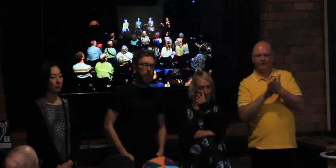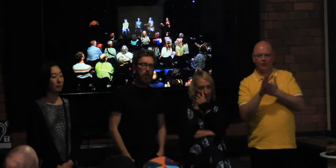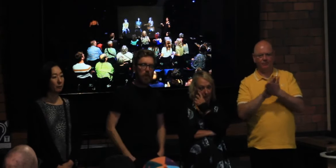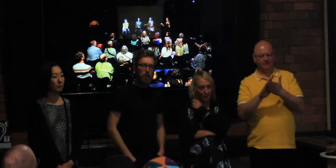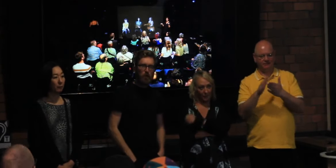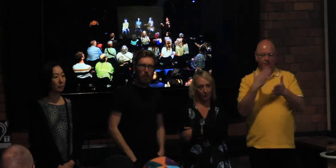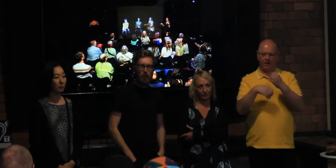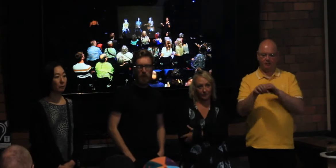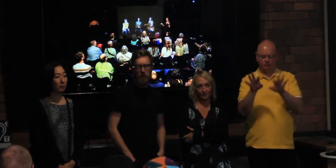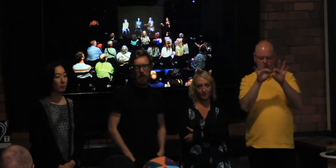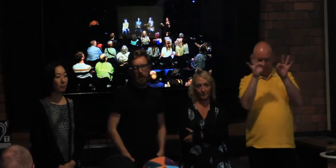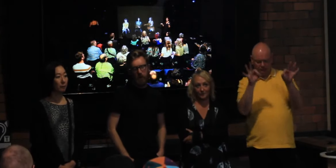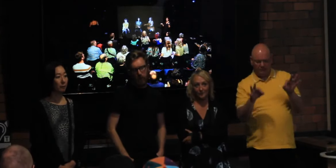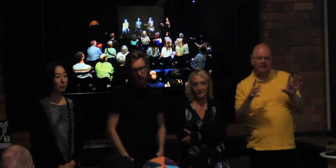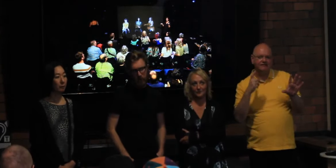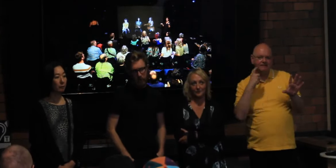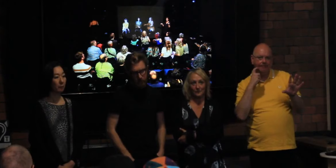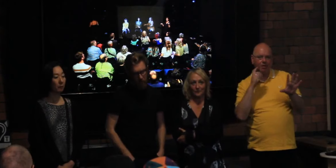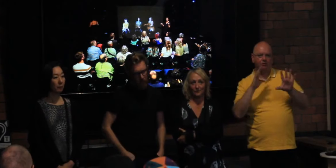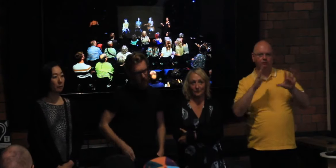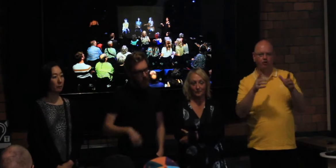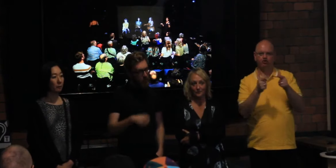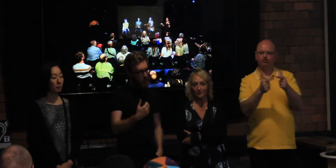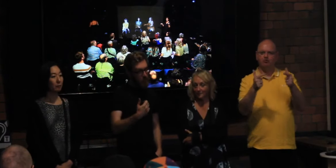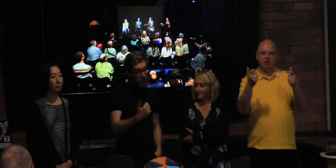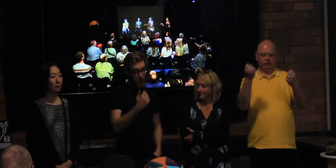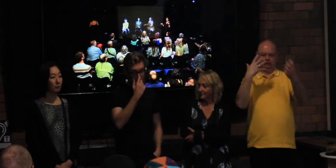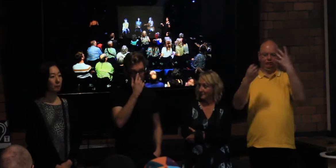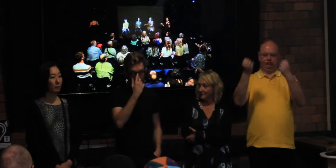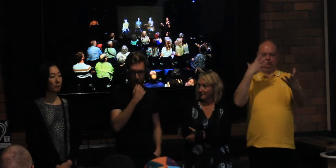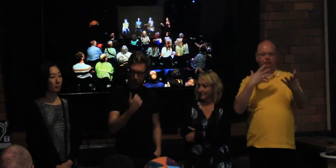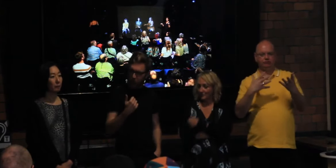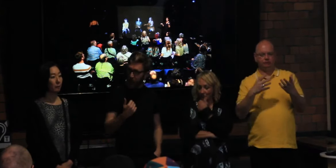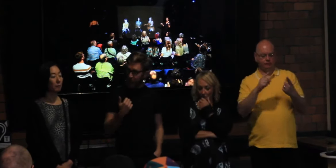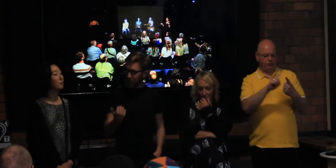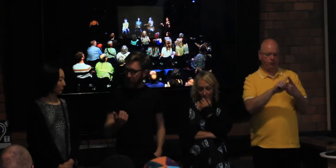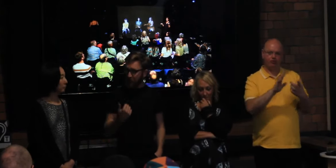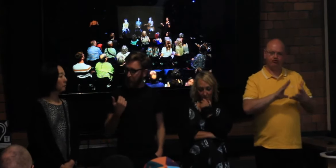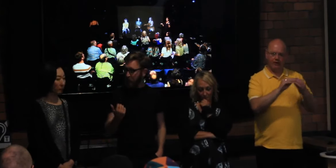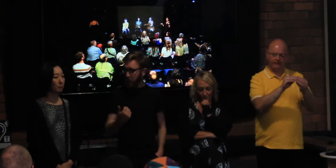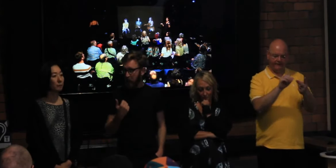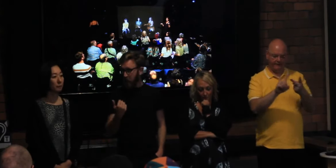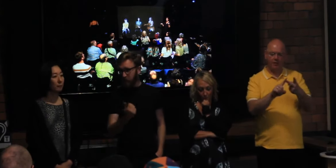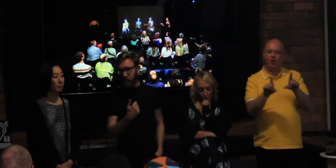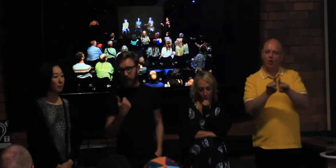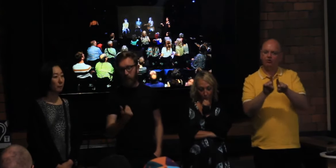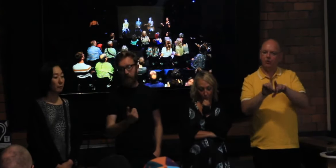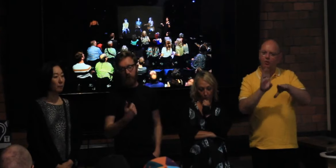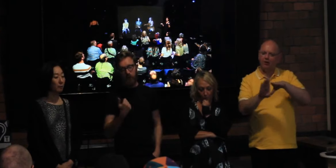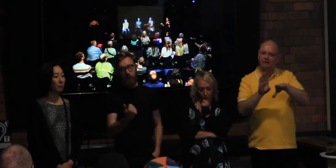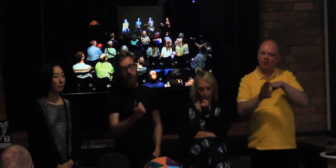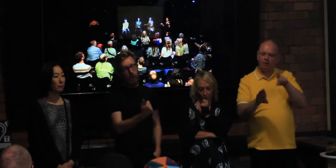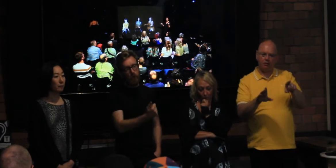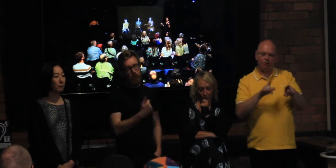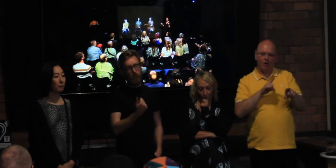like to use when thinking about kind of light projection. So there's the creative challenges of that, and then there's also creative challenges in terms of shared